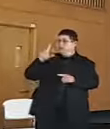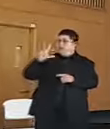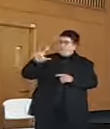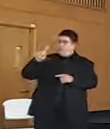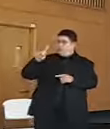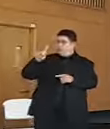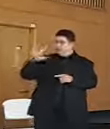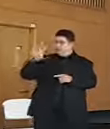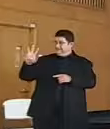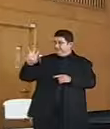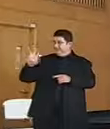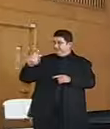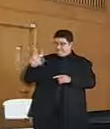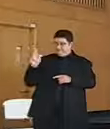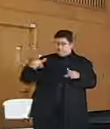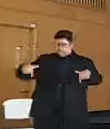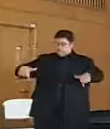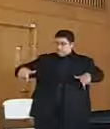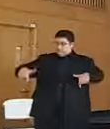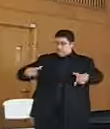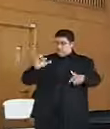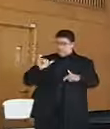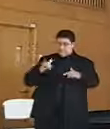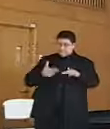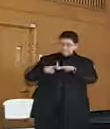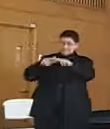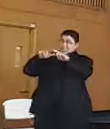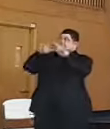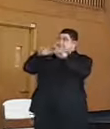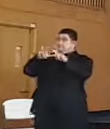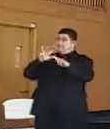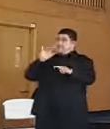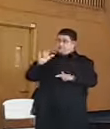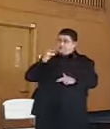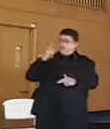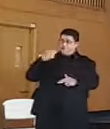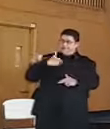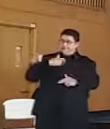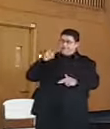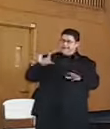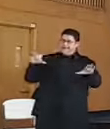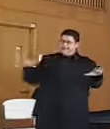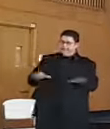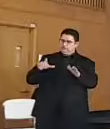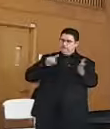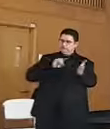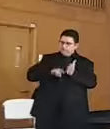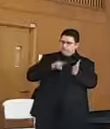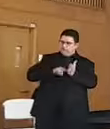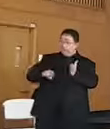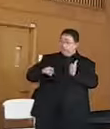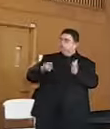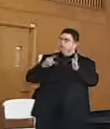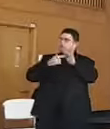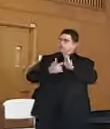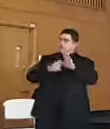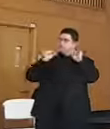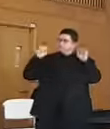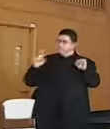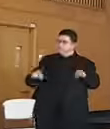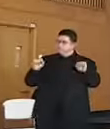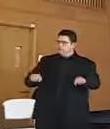present. So that's why it's important to have actual action research showing that it's possible to do, but knowing what